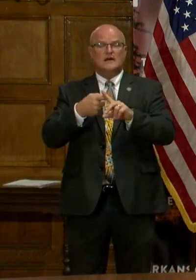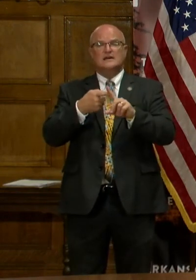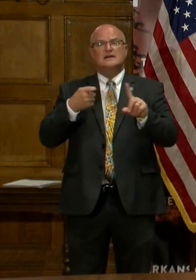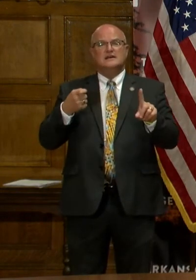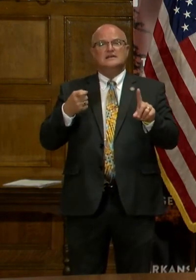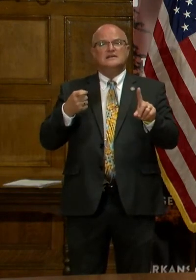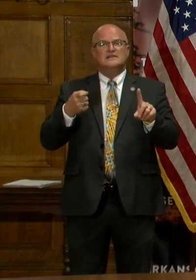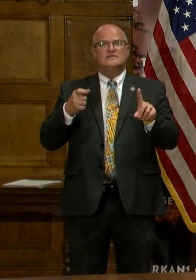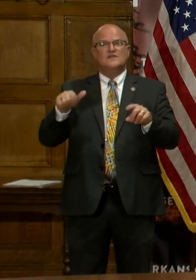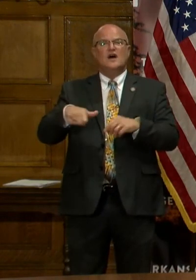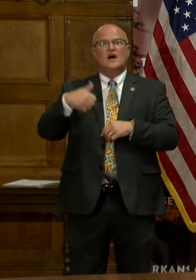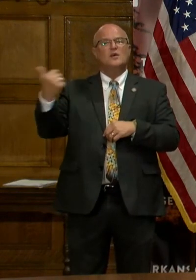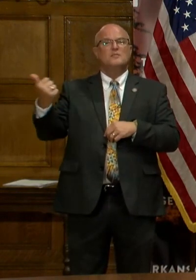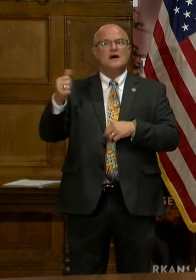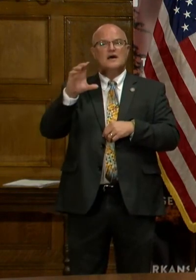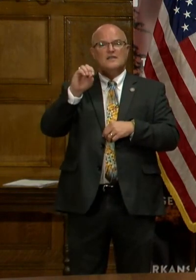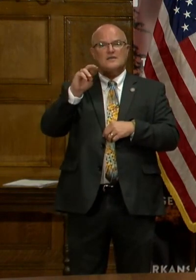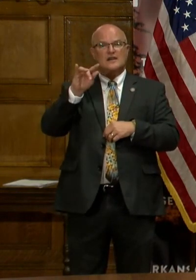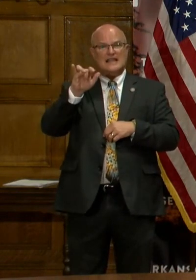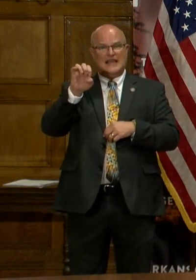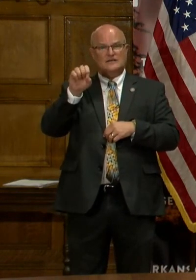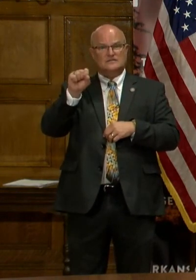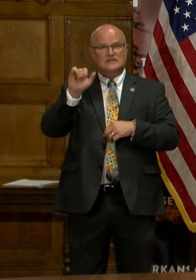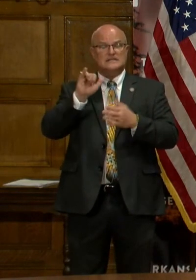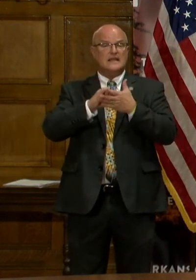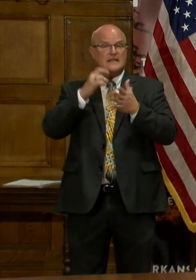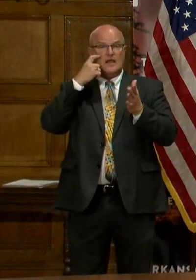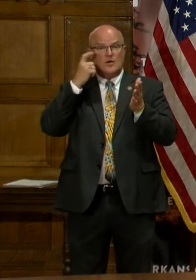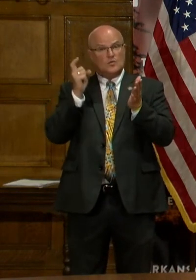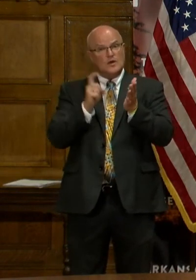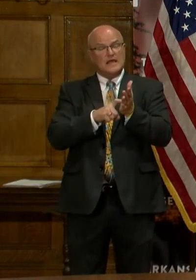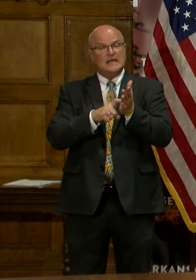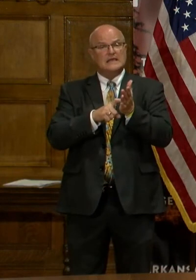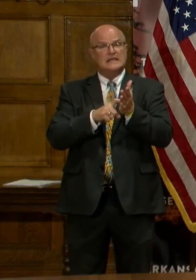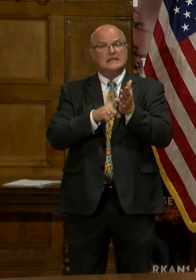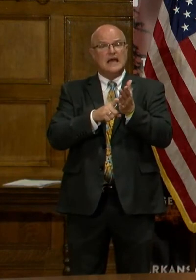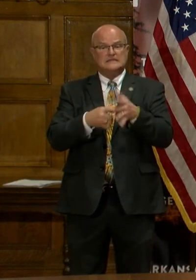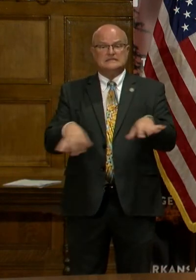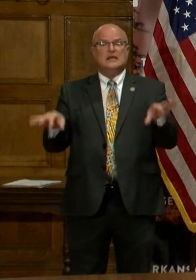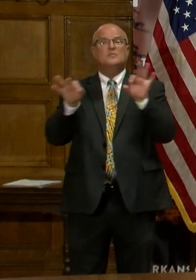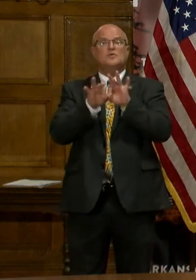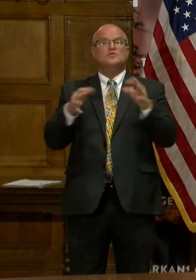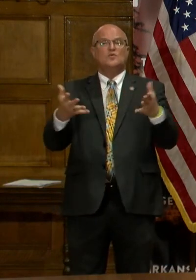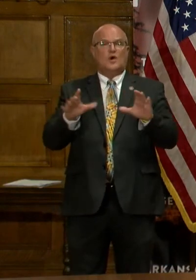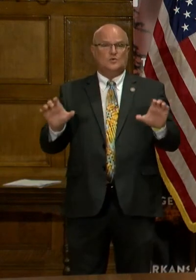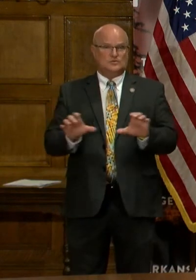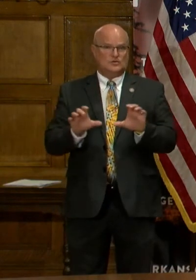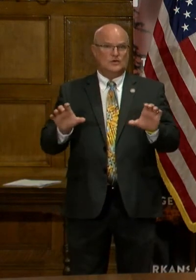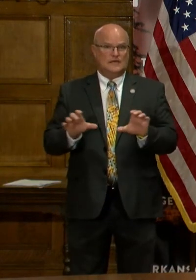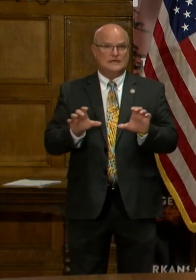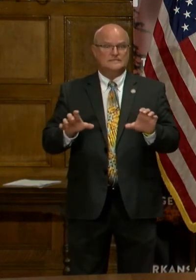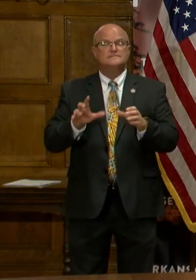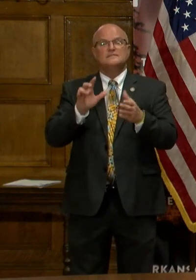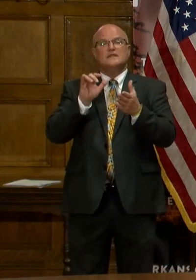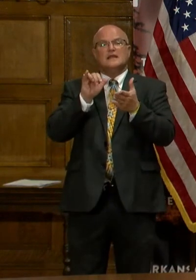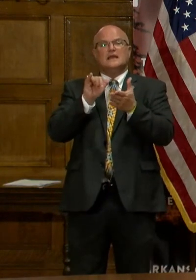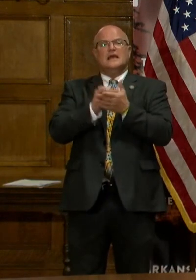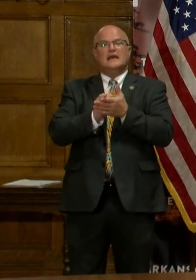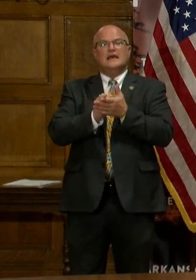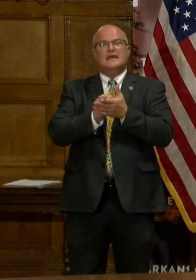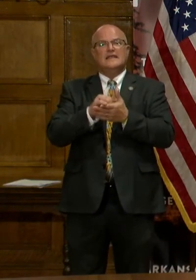from other counties that recognize the importance of what we're doing and that